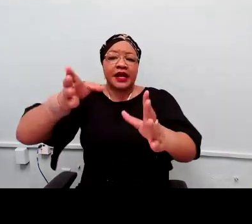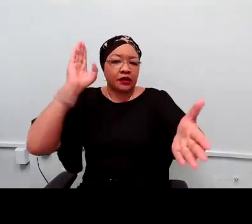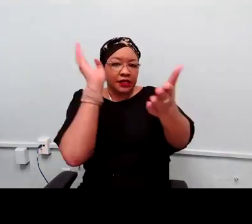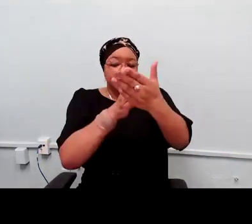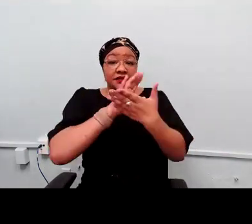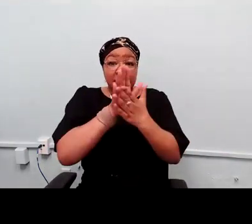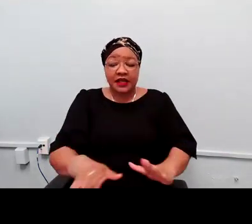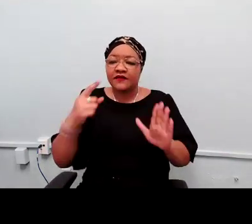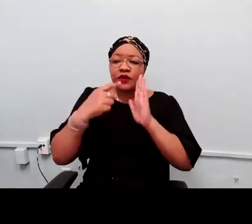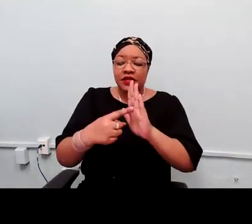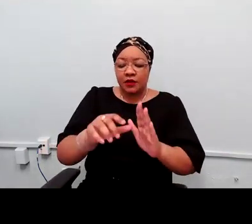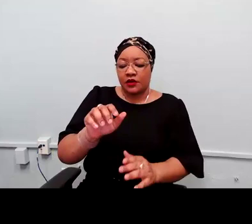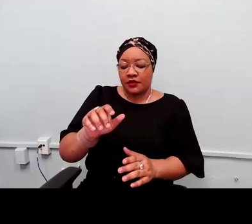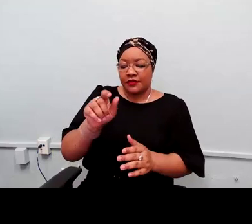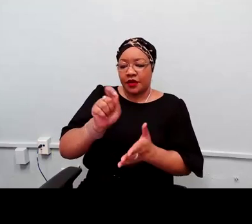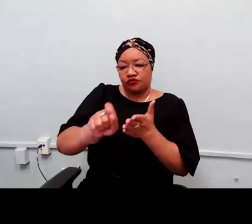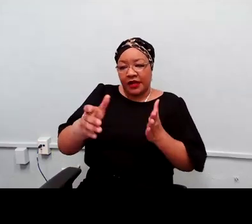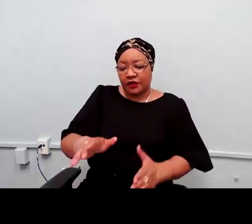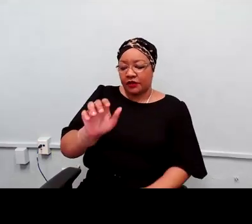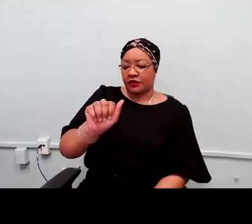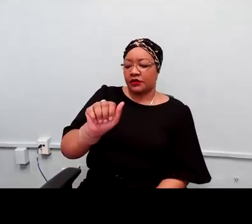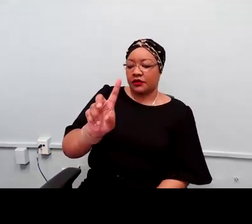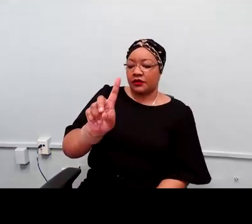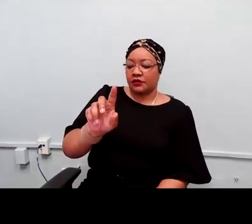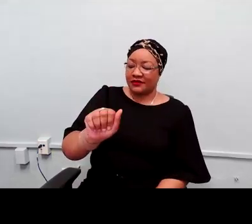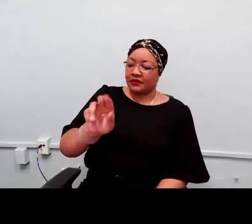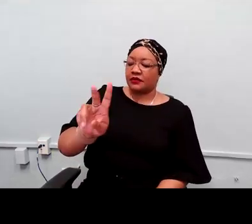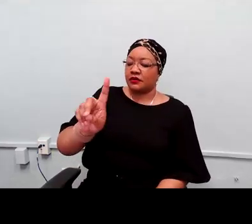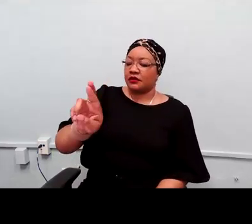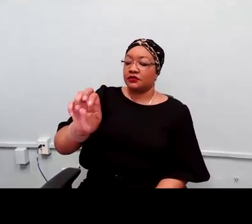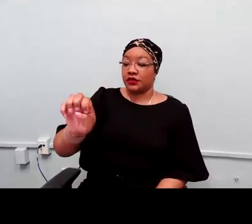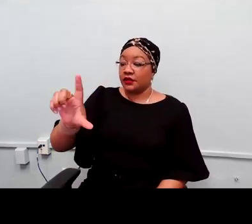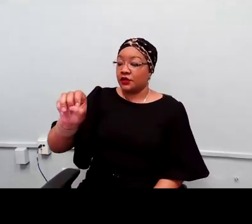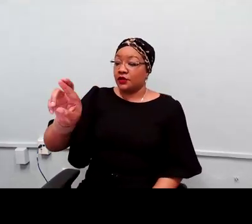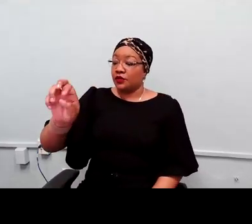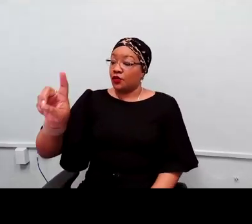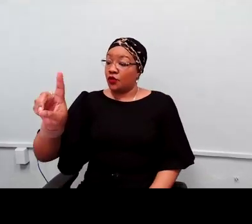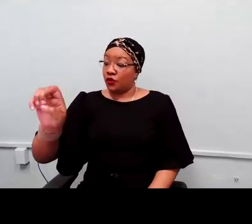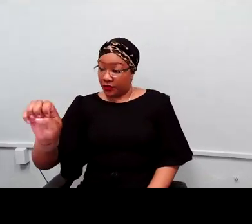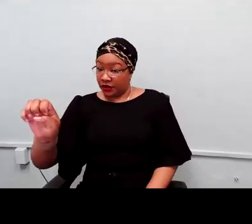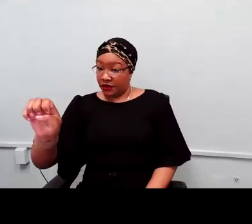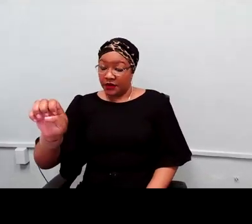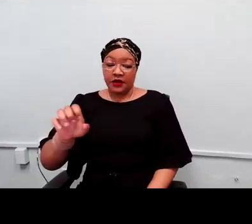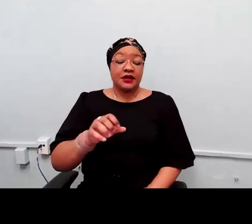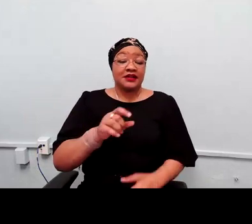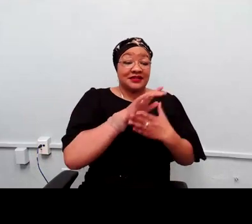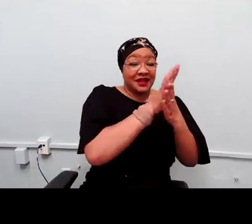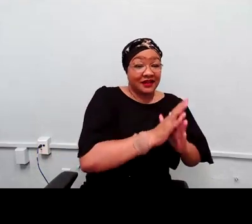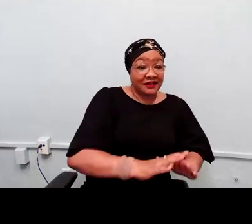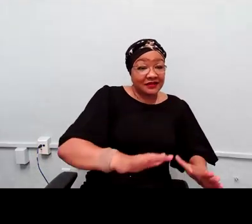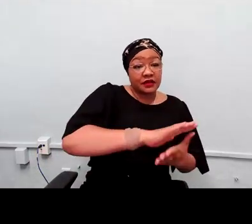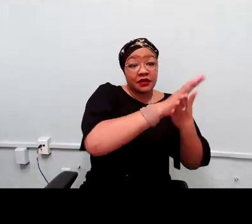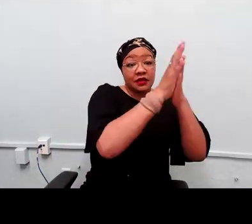beautiful essay, The Transformation of Silence into Language and Action, right? Where she